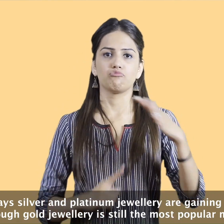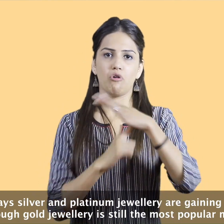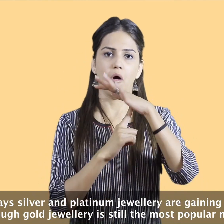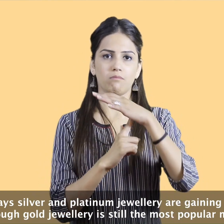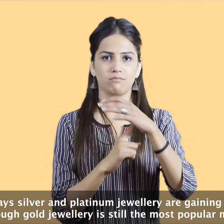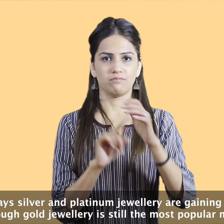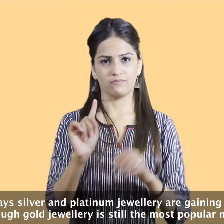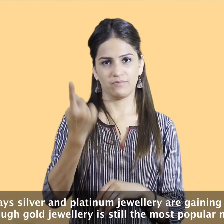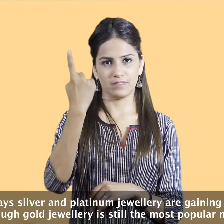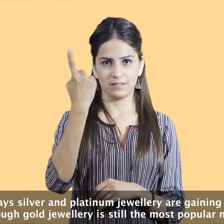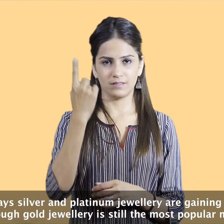metal.